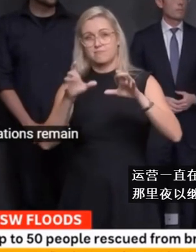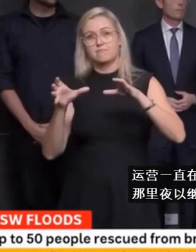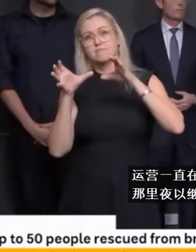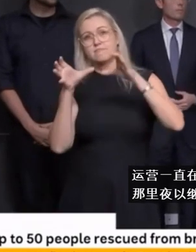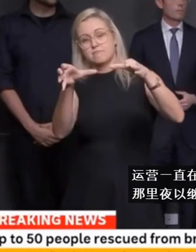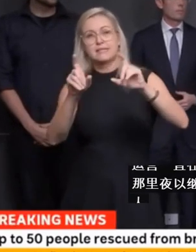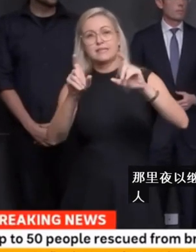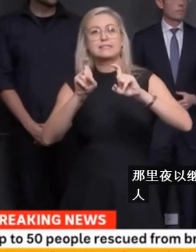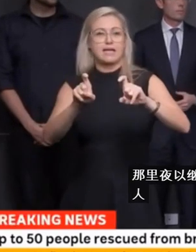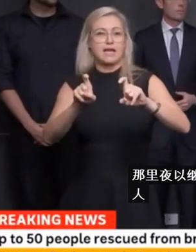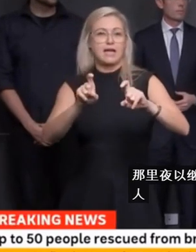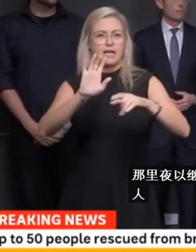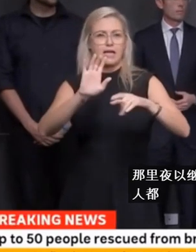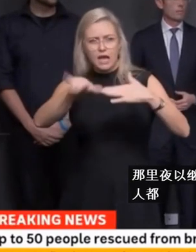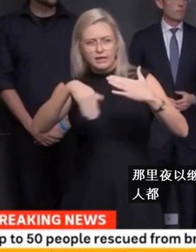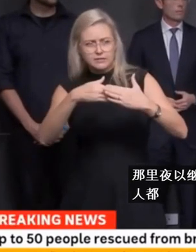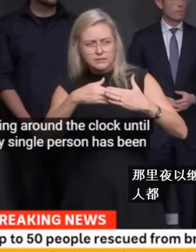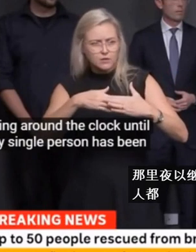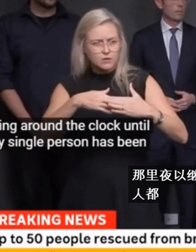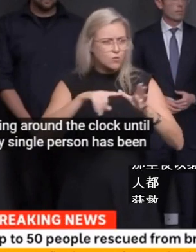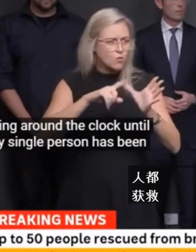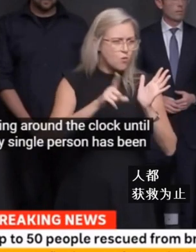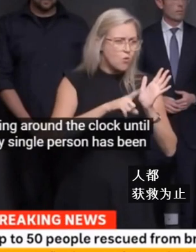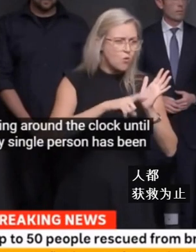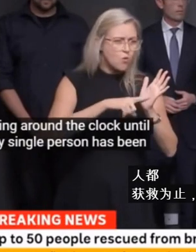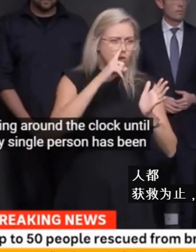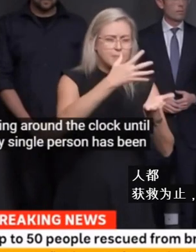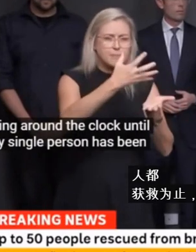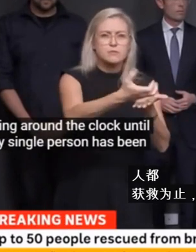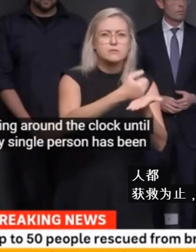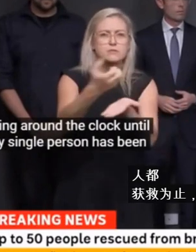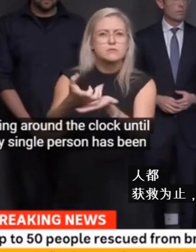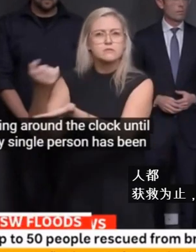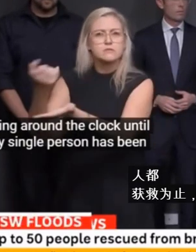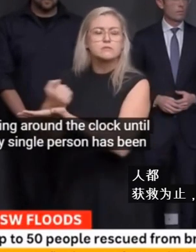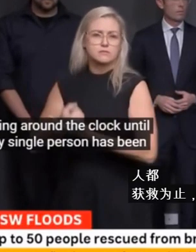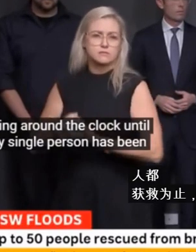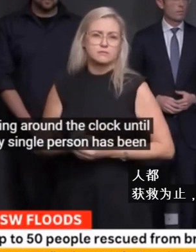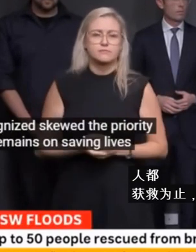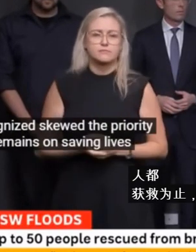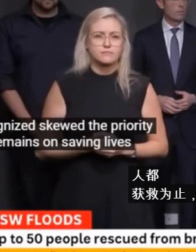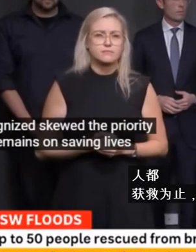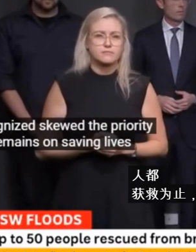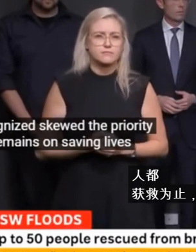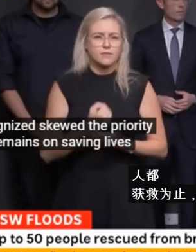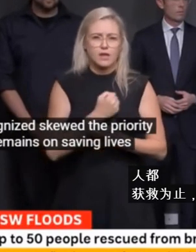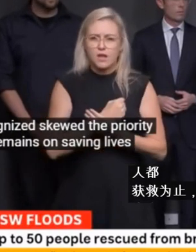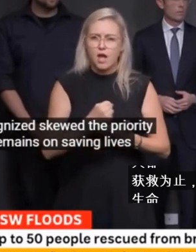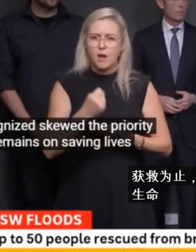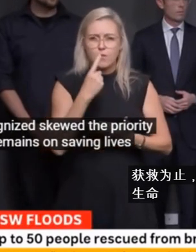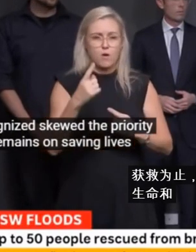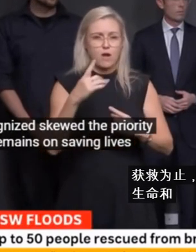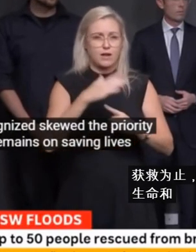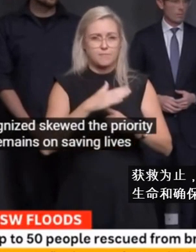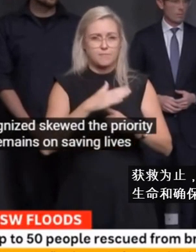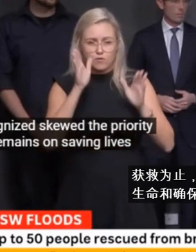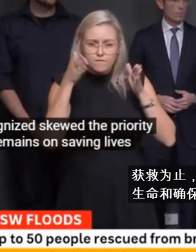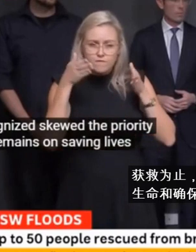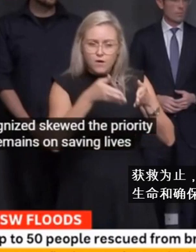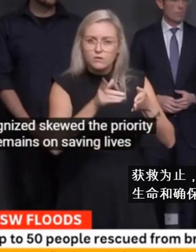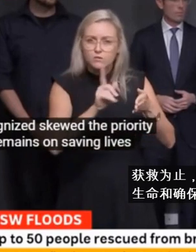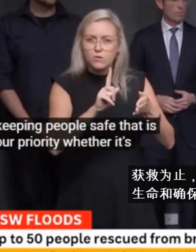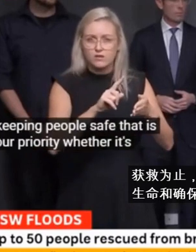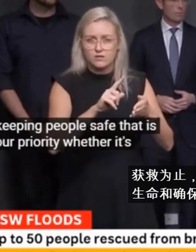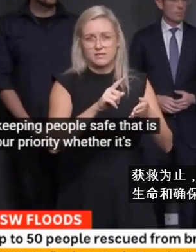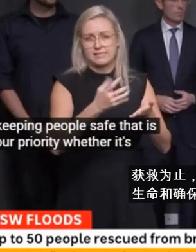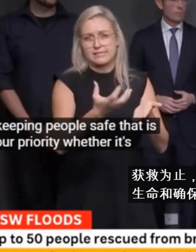until every single person has been rescued. The priority remains on saving lives and